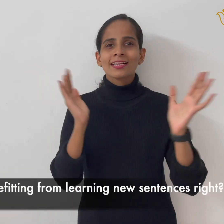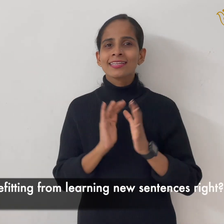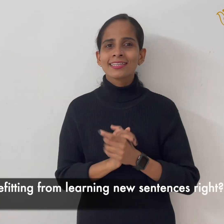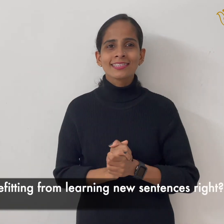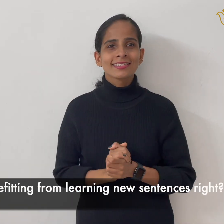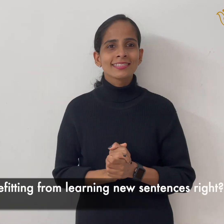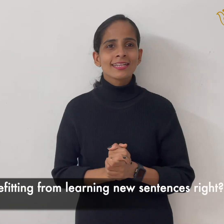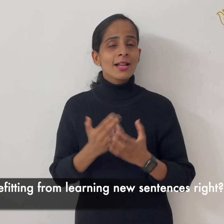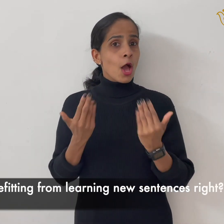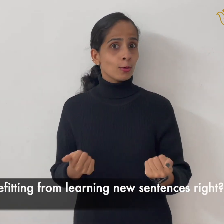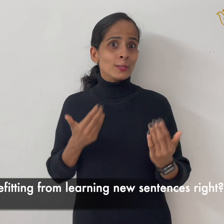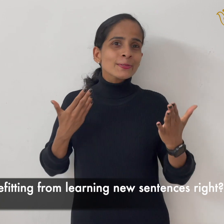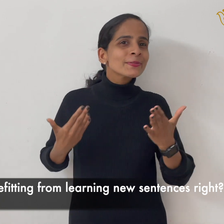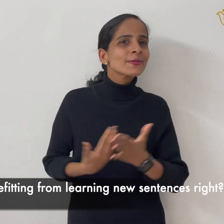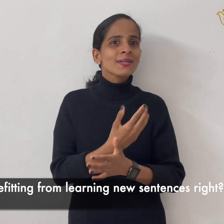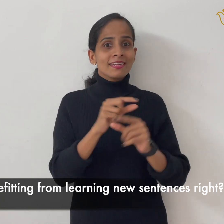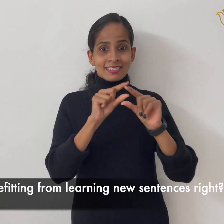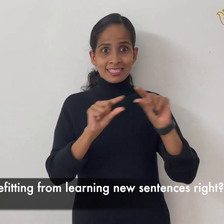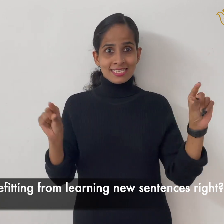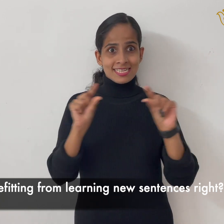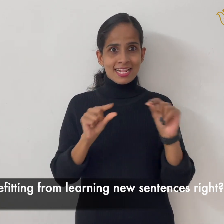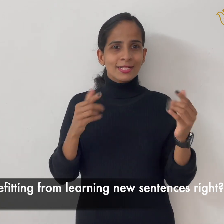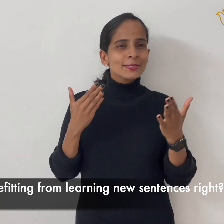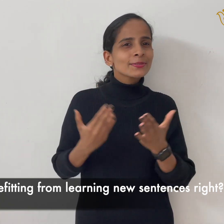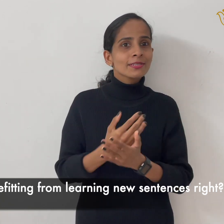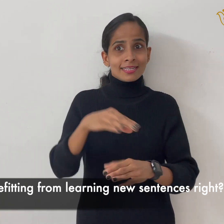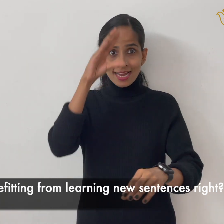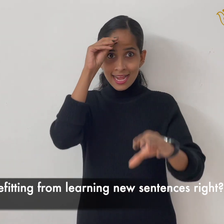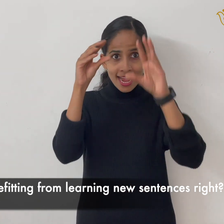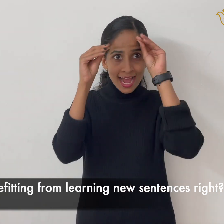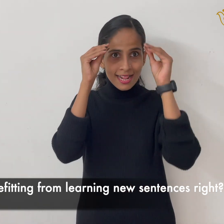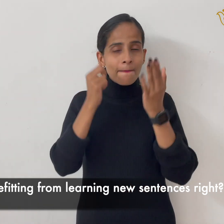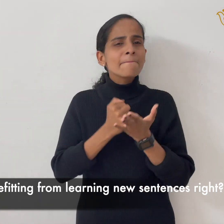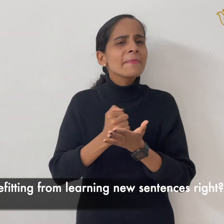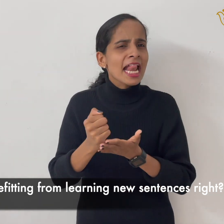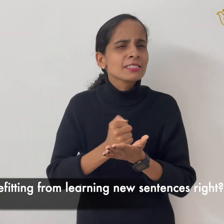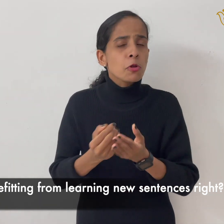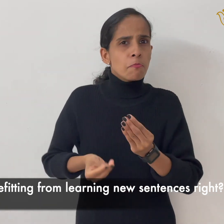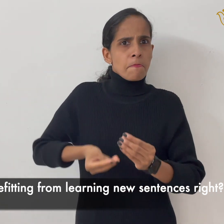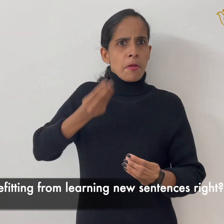Friends, we are benefiting from learning new sentences, right?